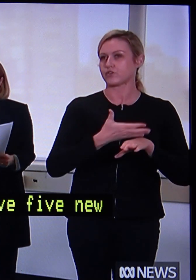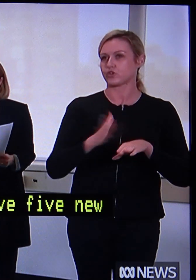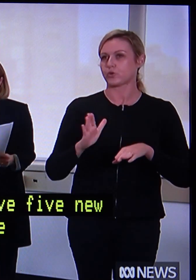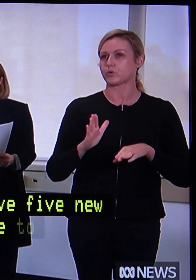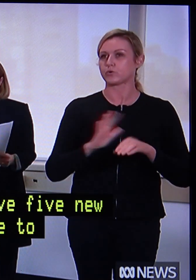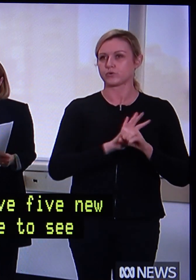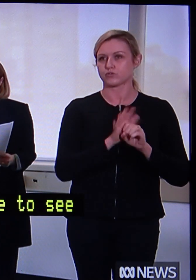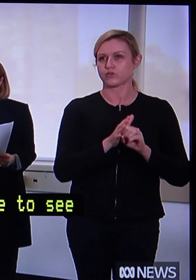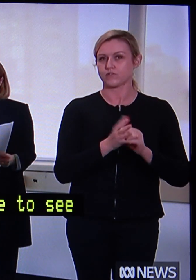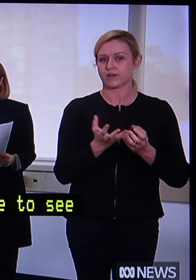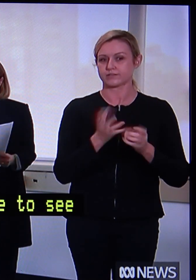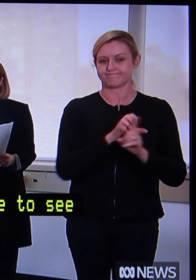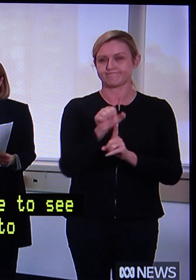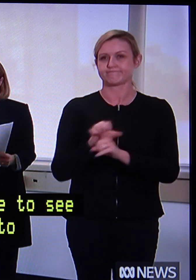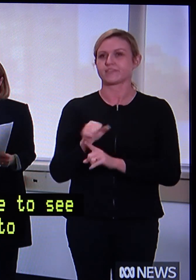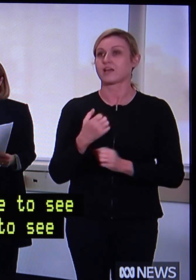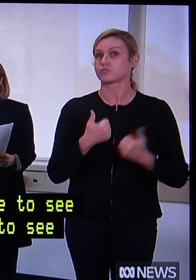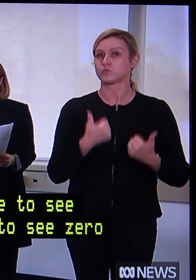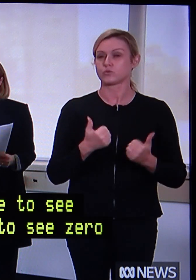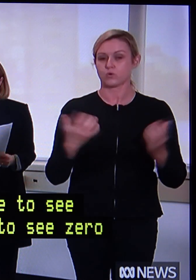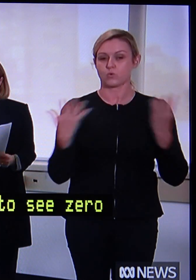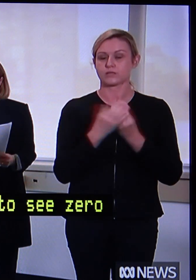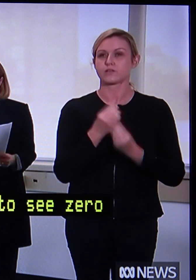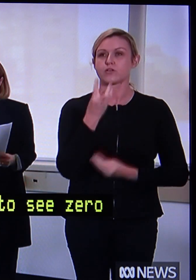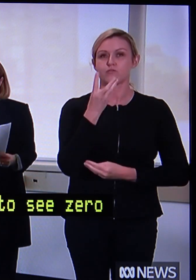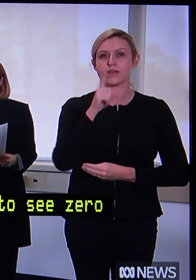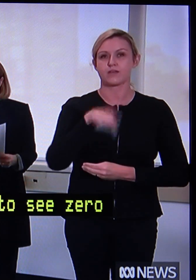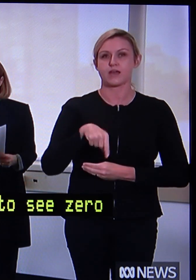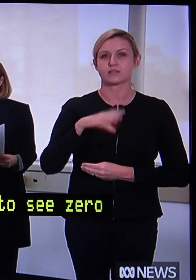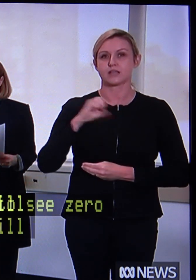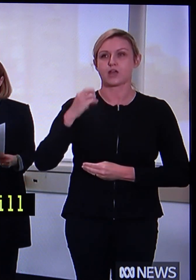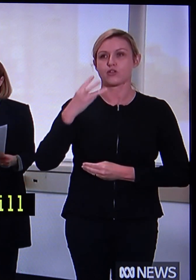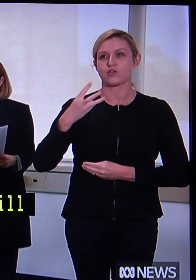still particularly good. That takes us to 3,031